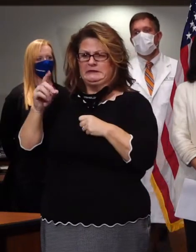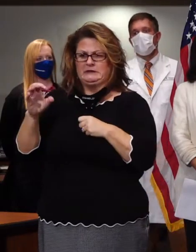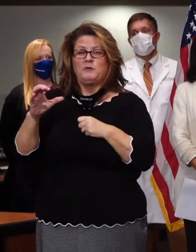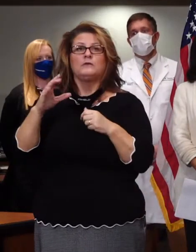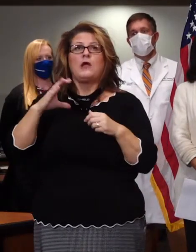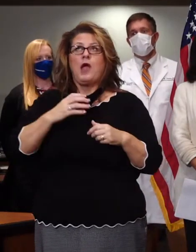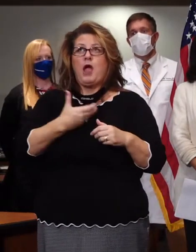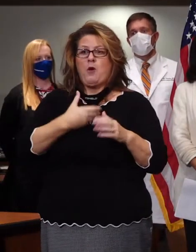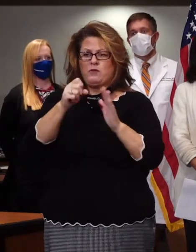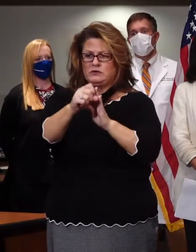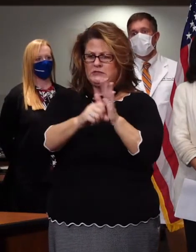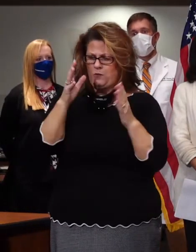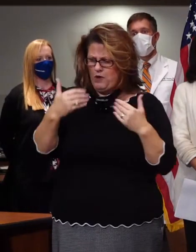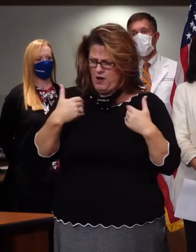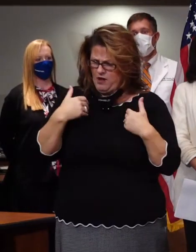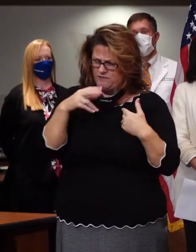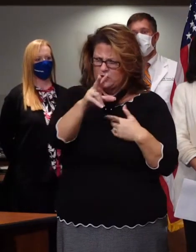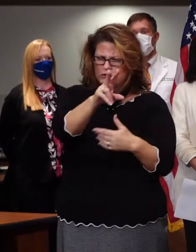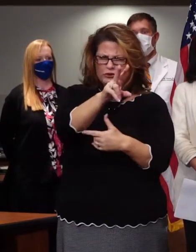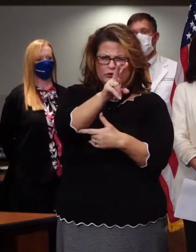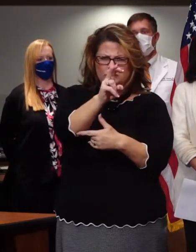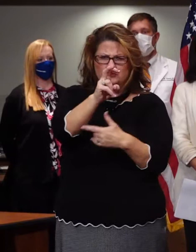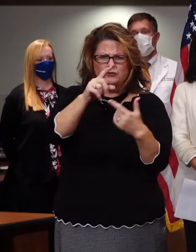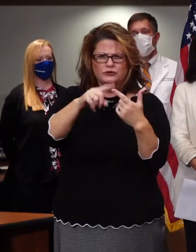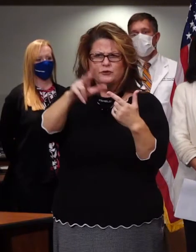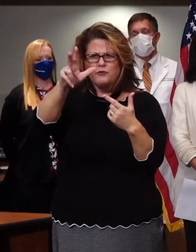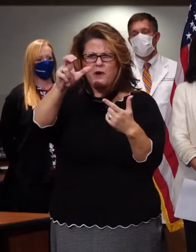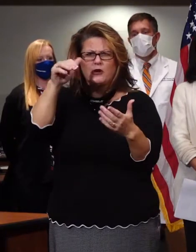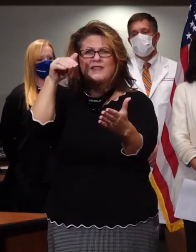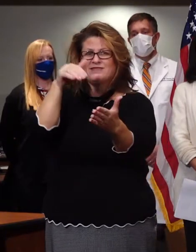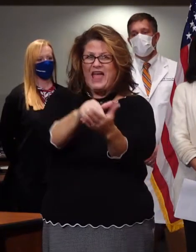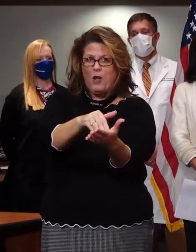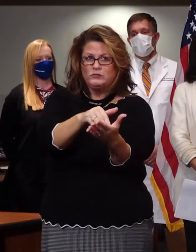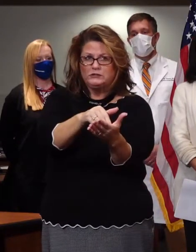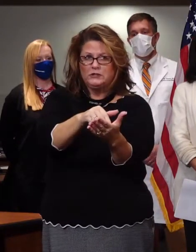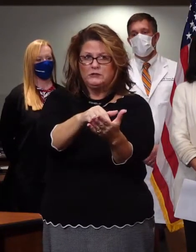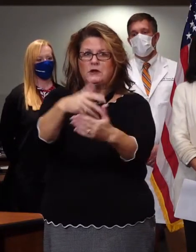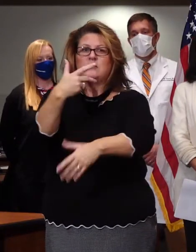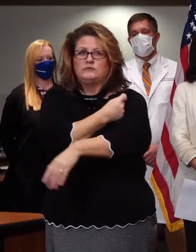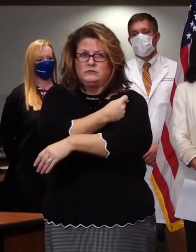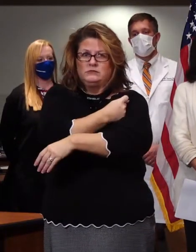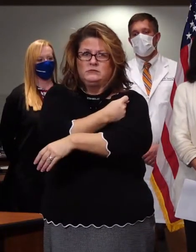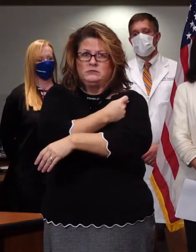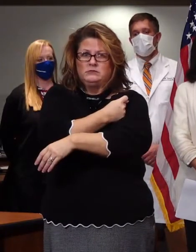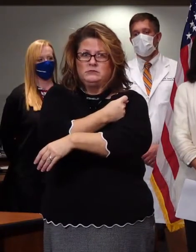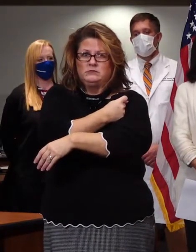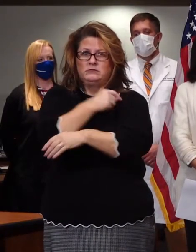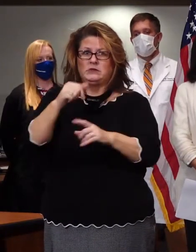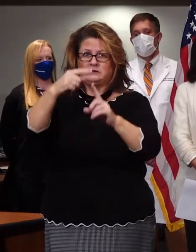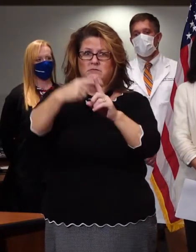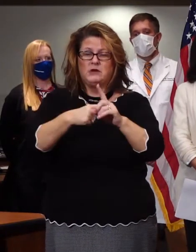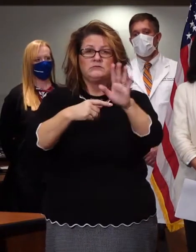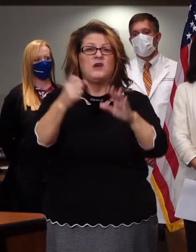will be between 200 and 300,000 doses. I want to caution everyone, this will not